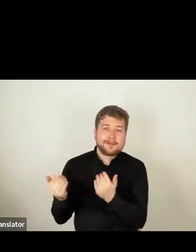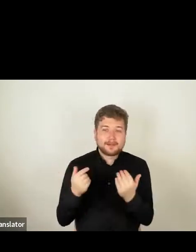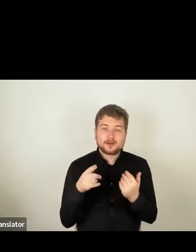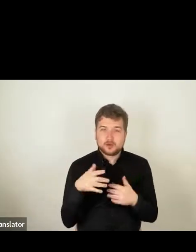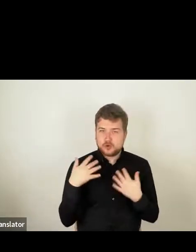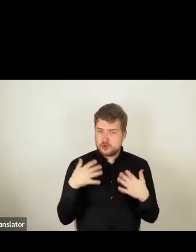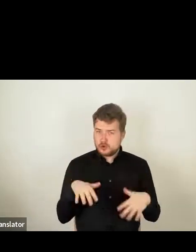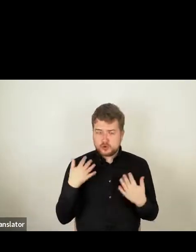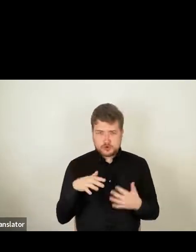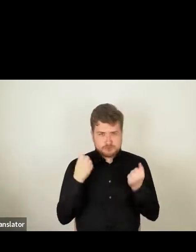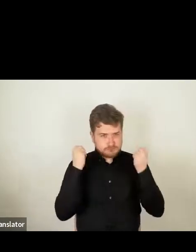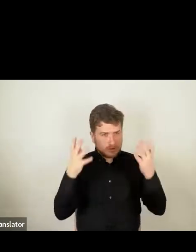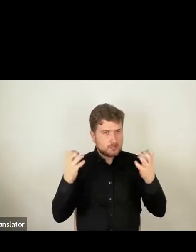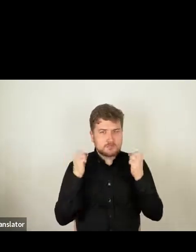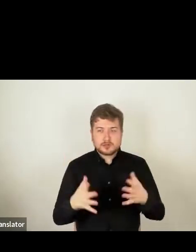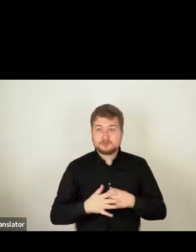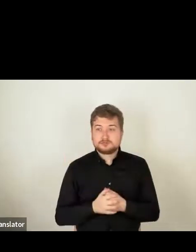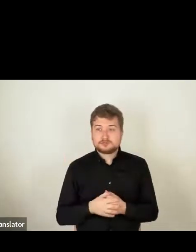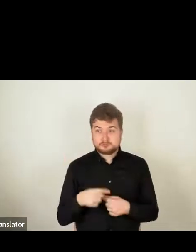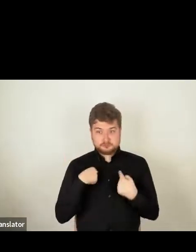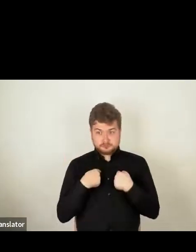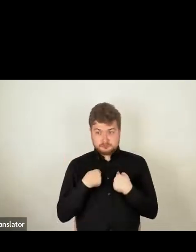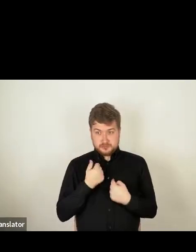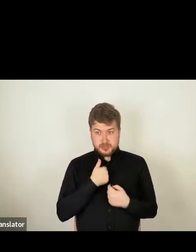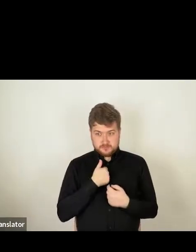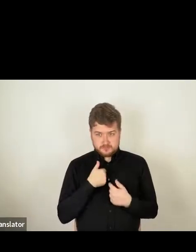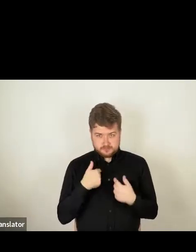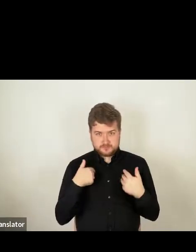been the victim of real threats. So what we're seeing is